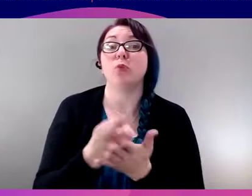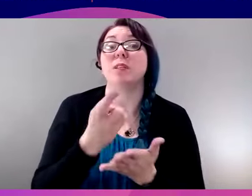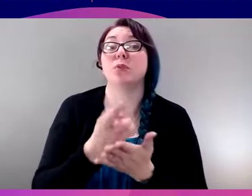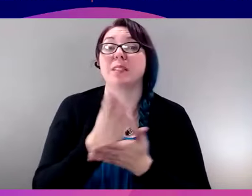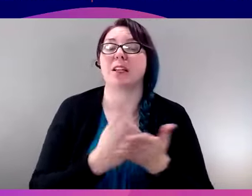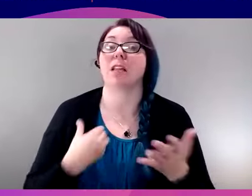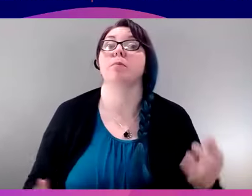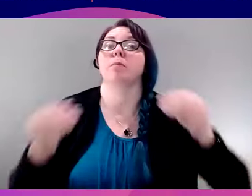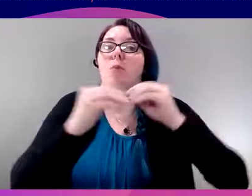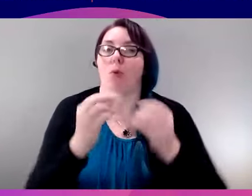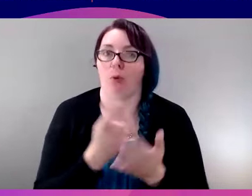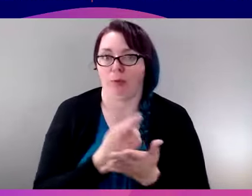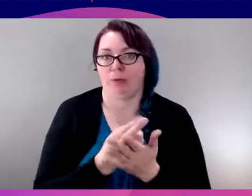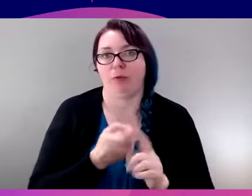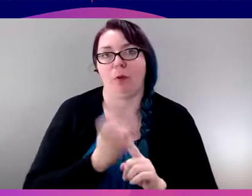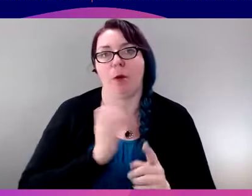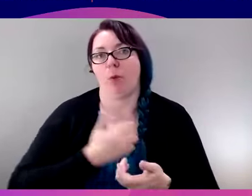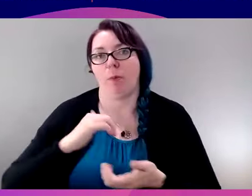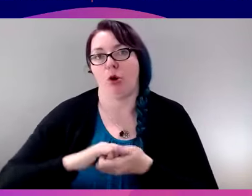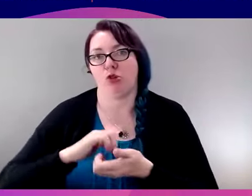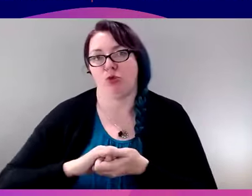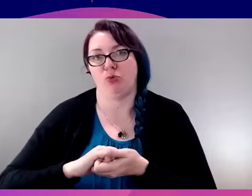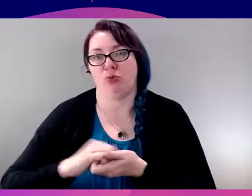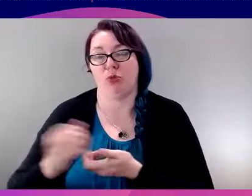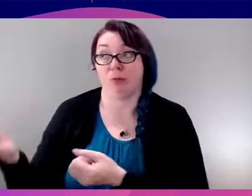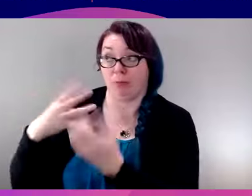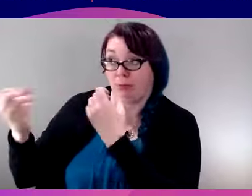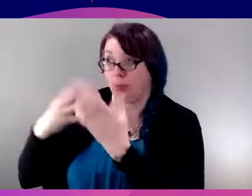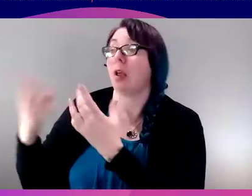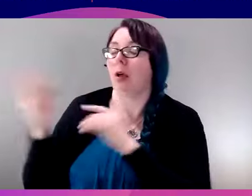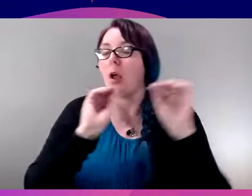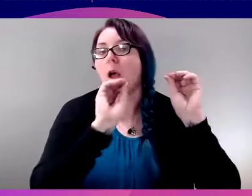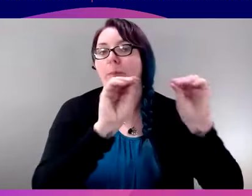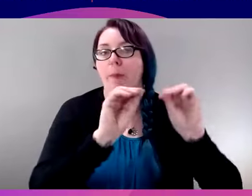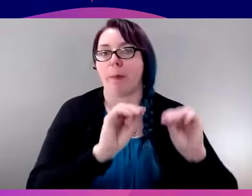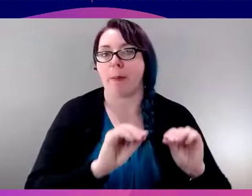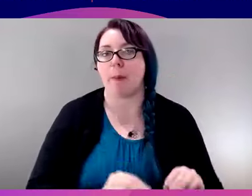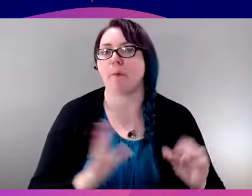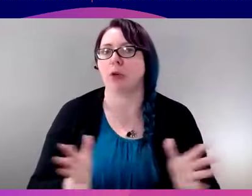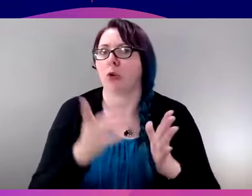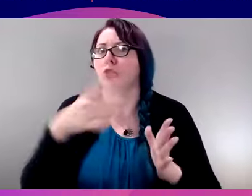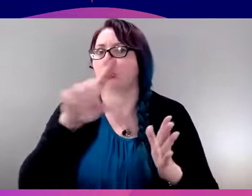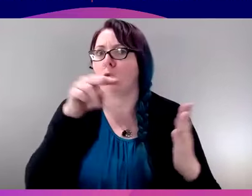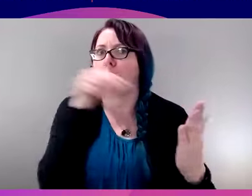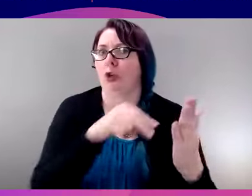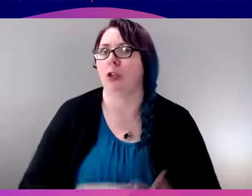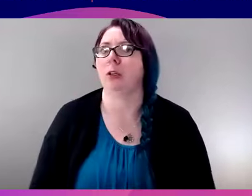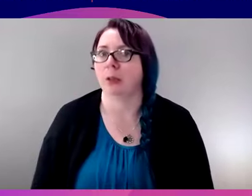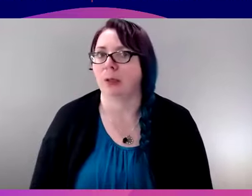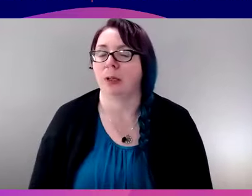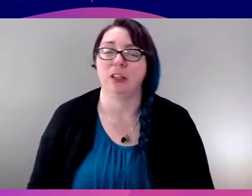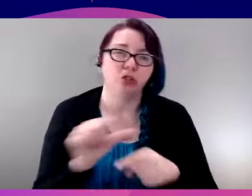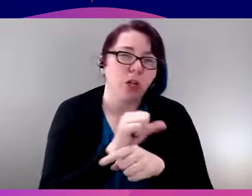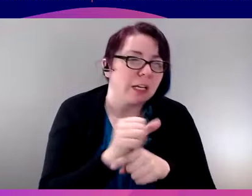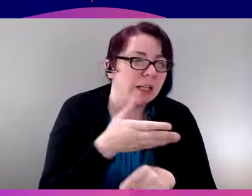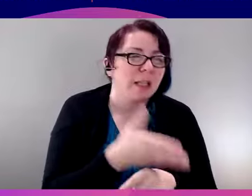can further support organizations and survivors, and we really encourage you to check them out. There's even more training, educational